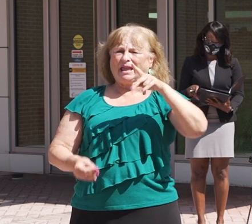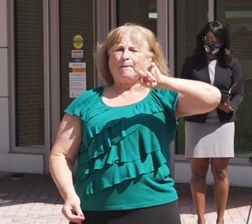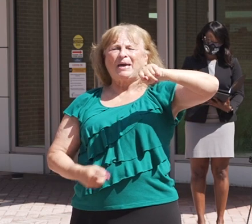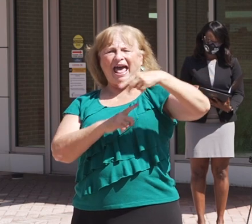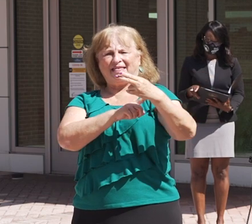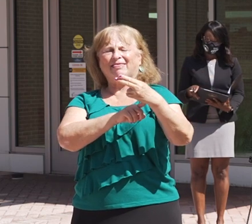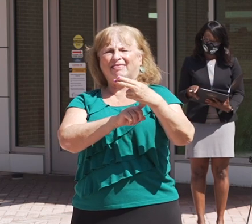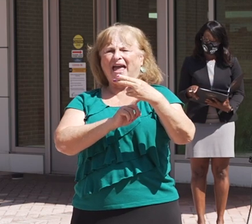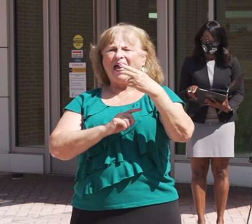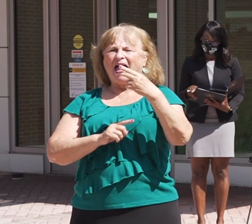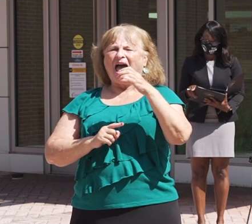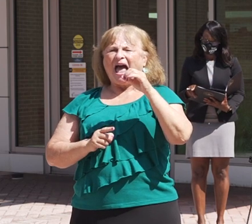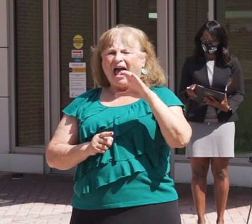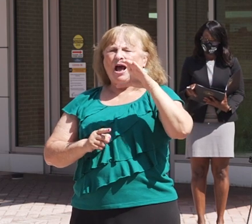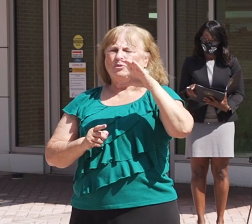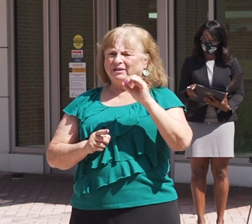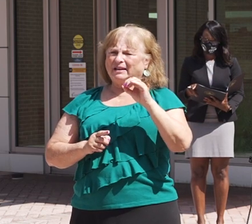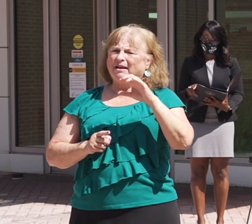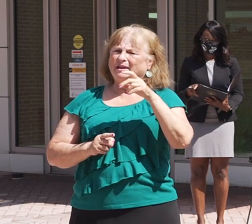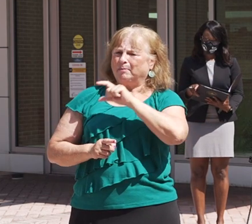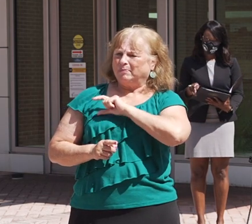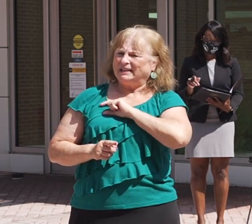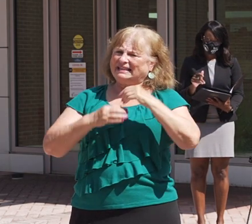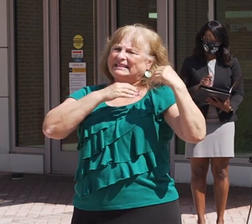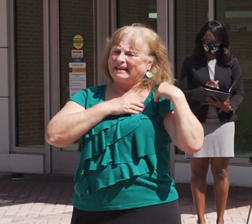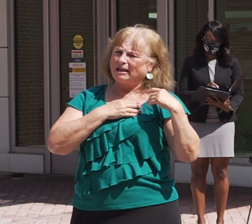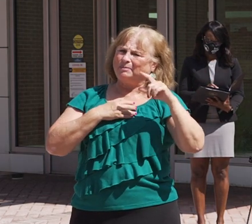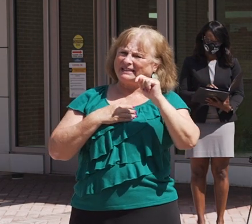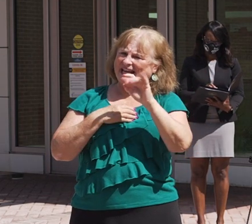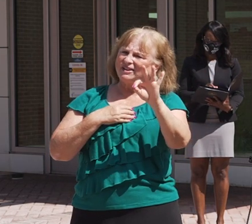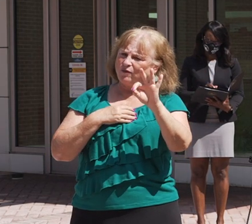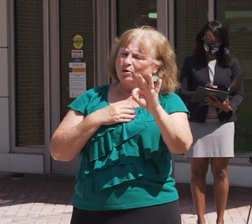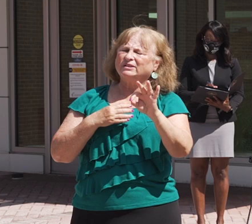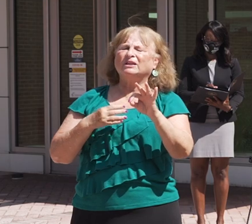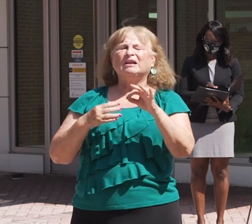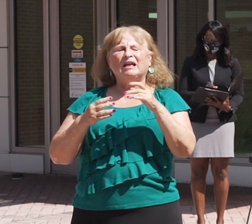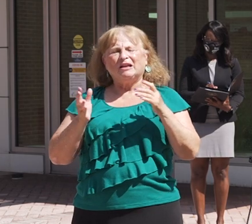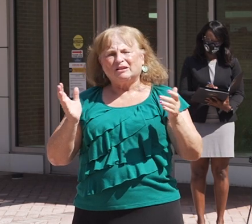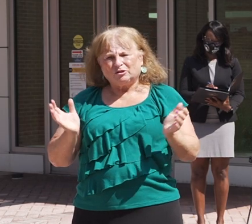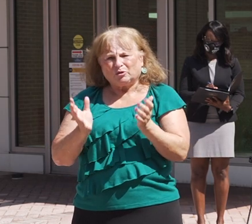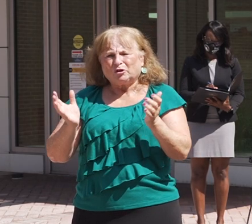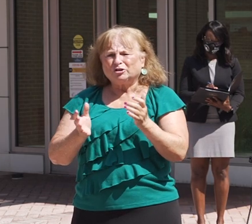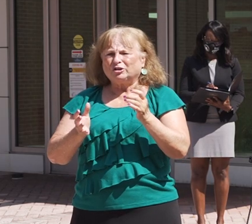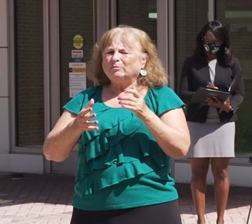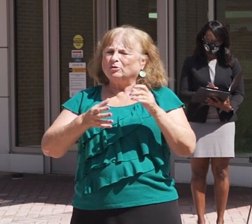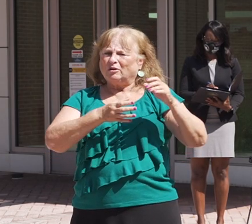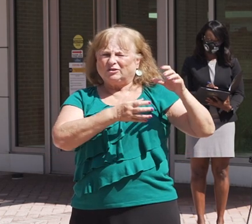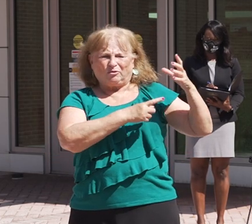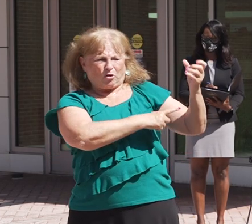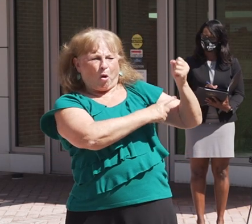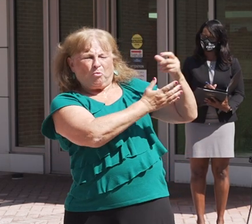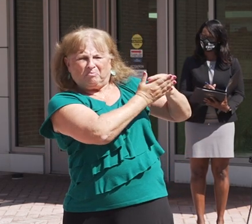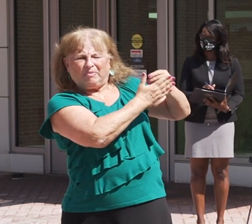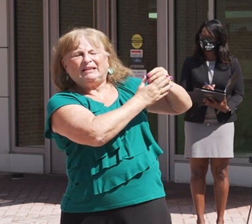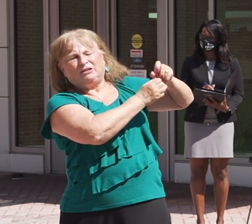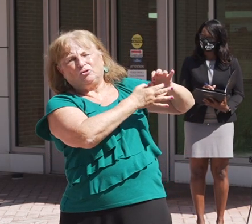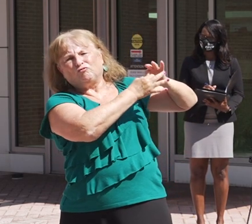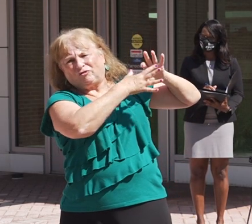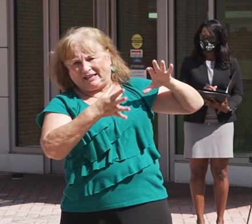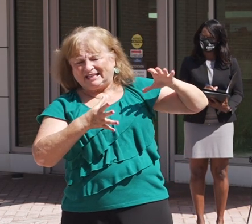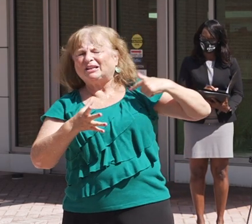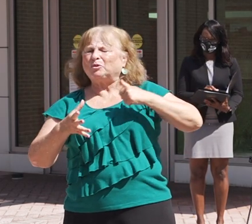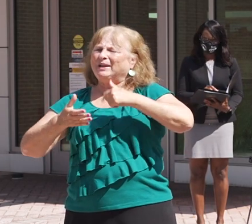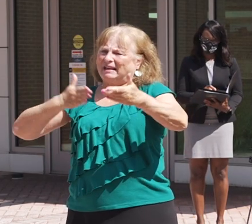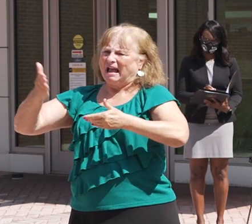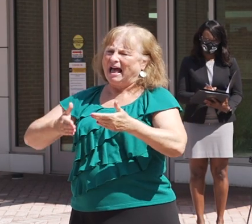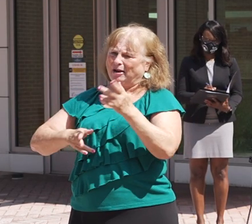PATH, Howard County Police Accountability Task Force, and requesting that the County Council release the full funding from contingency so we can hire the